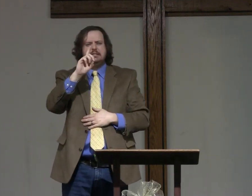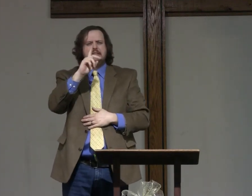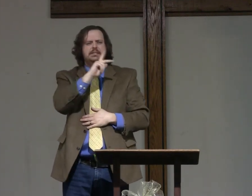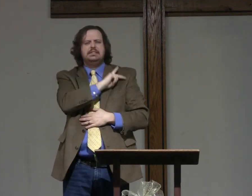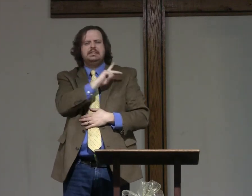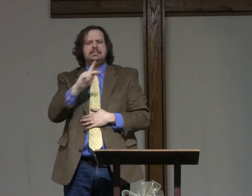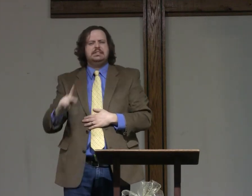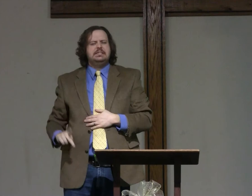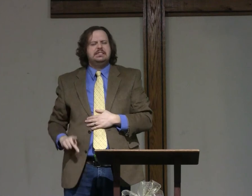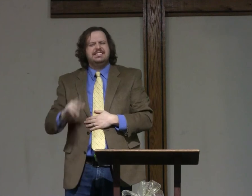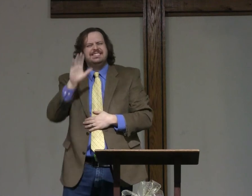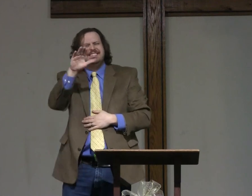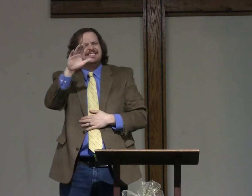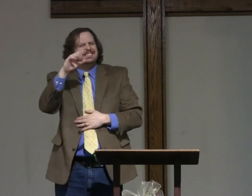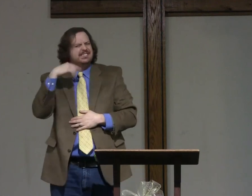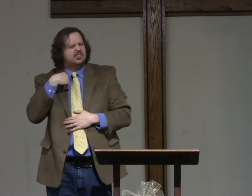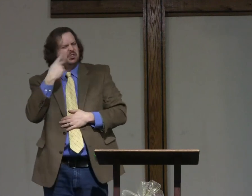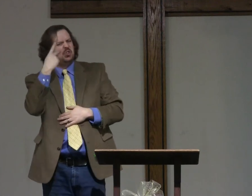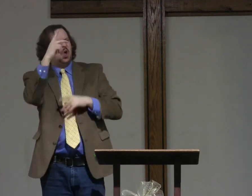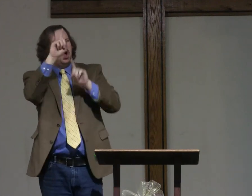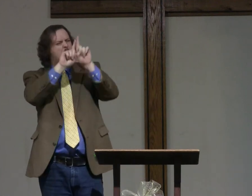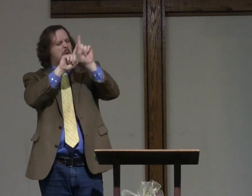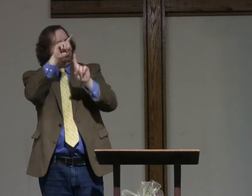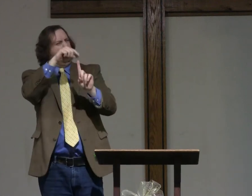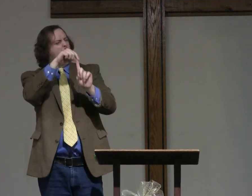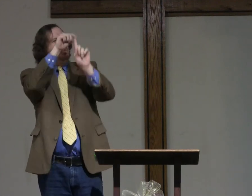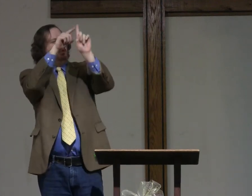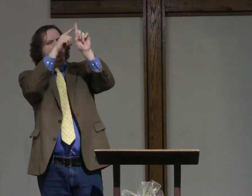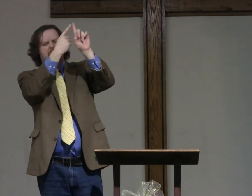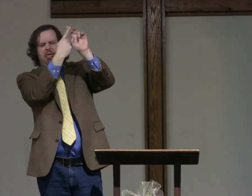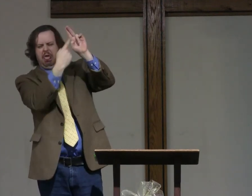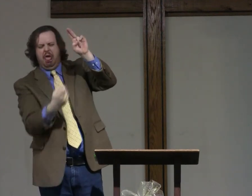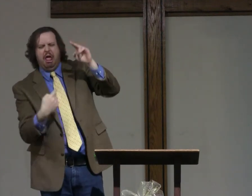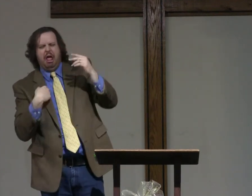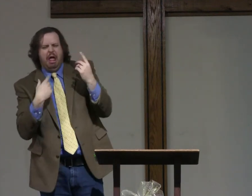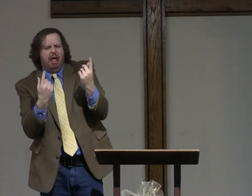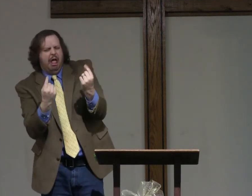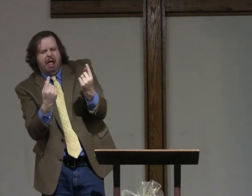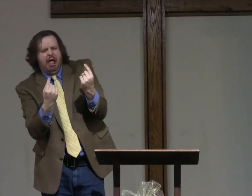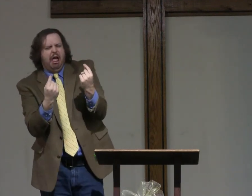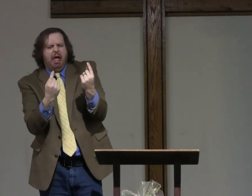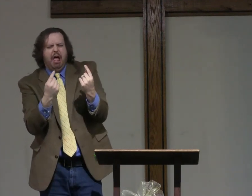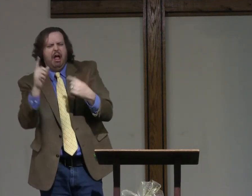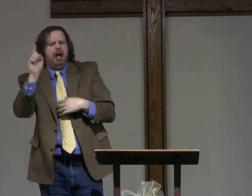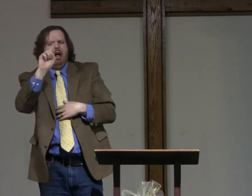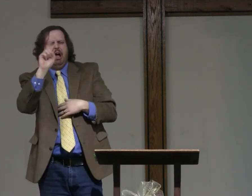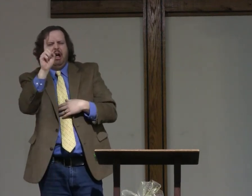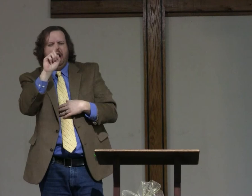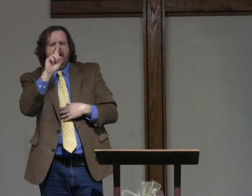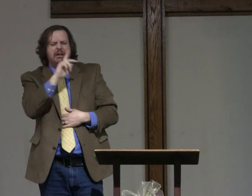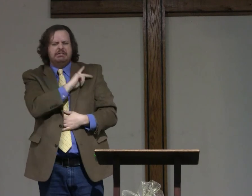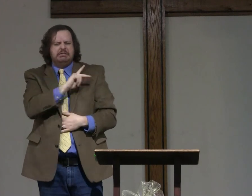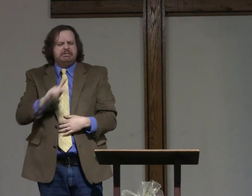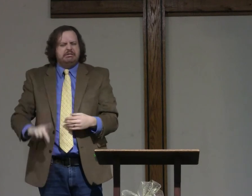And they went to Herod, and they said, "We've seen his star in the east. Where is